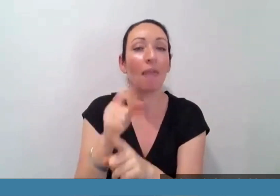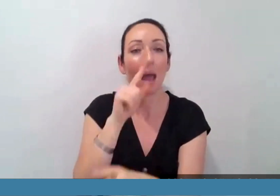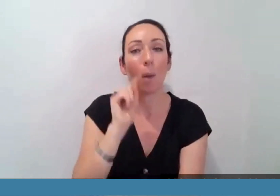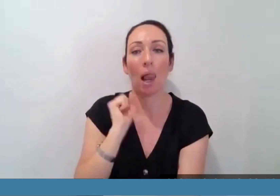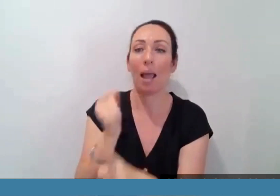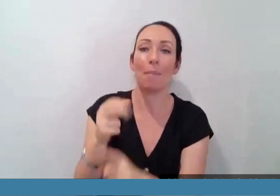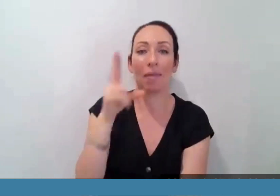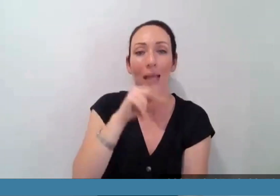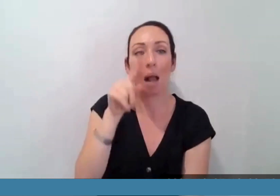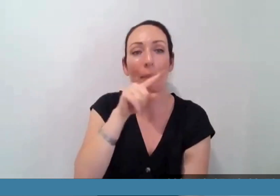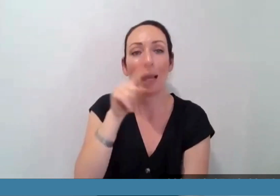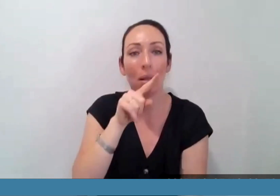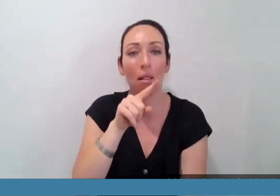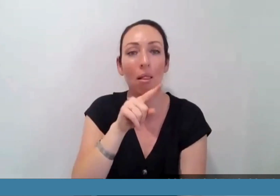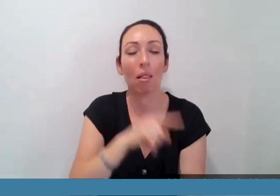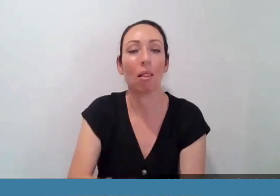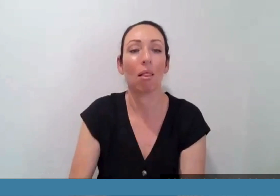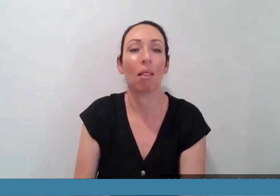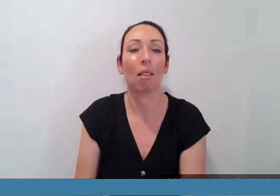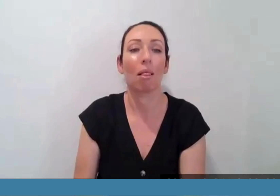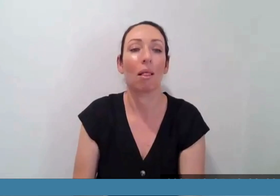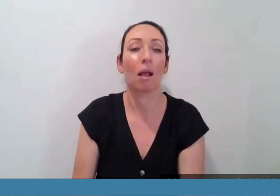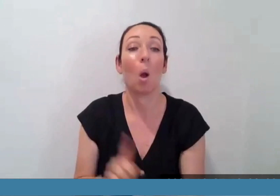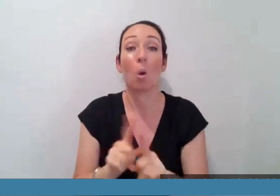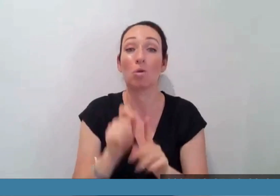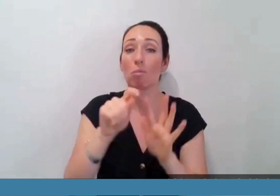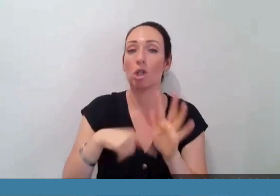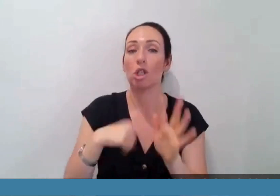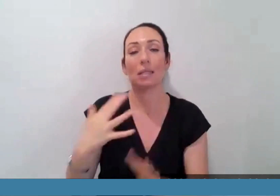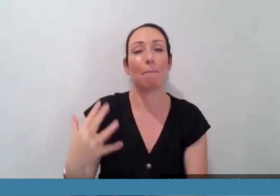Projects must be disability-led, and